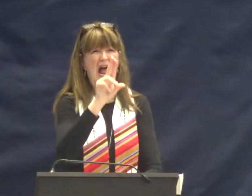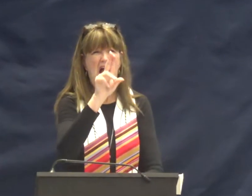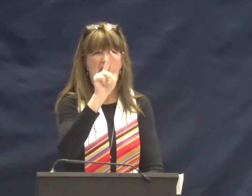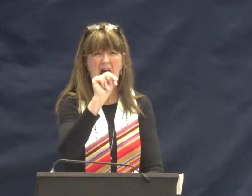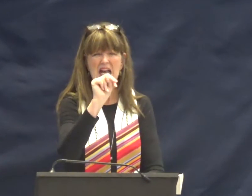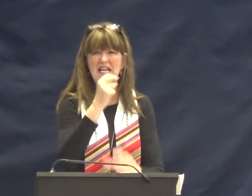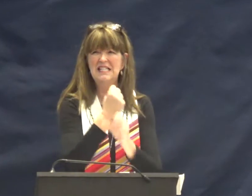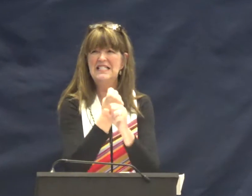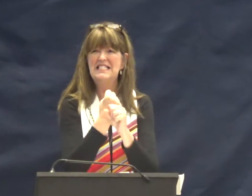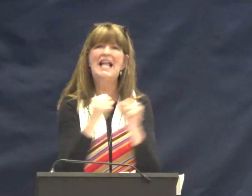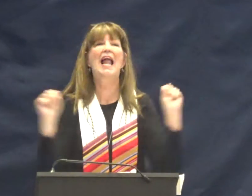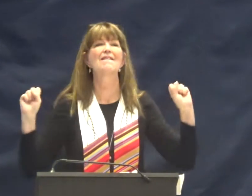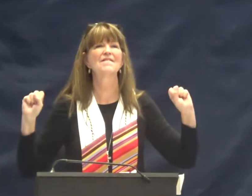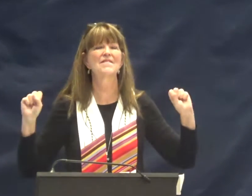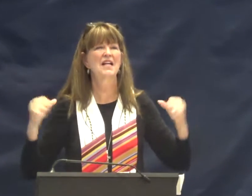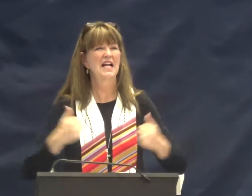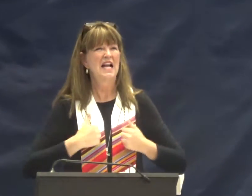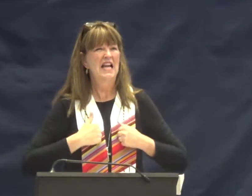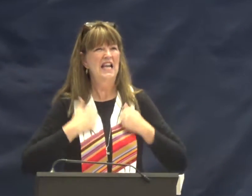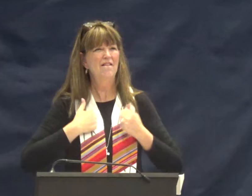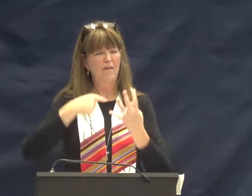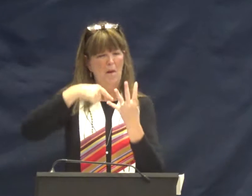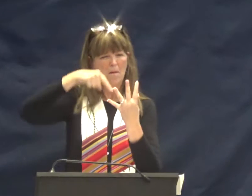is that our ancient ancestors